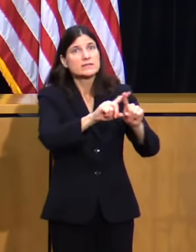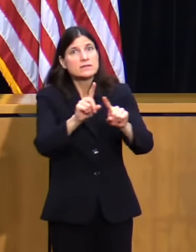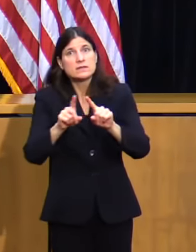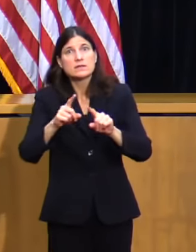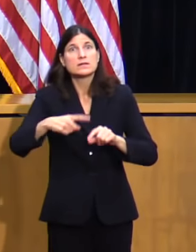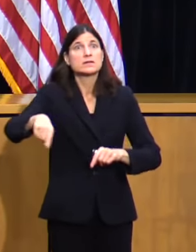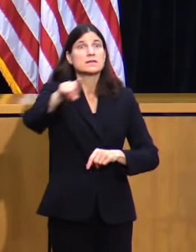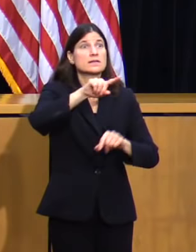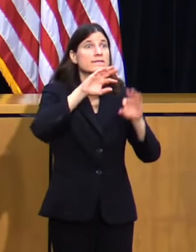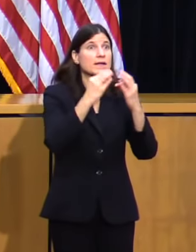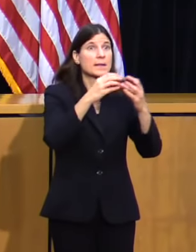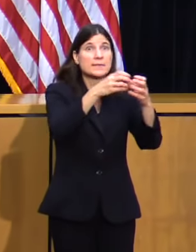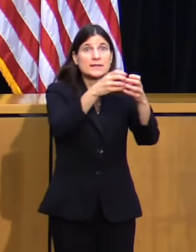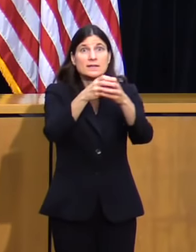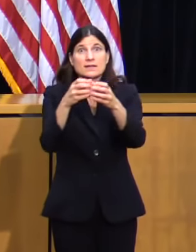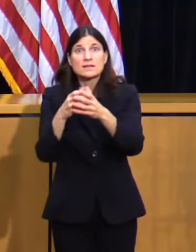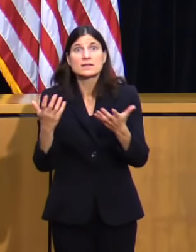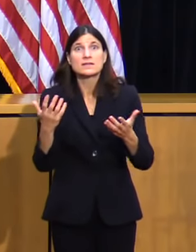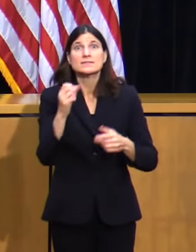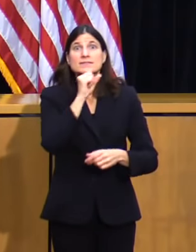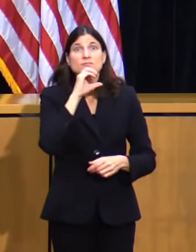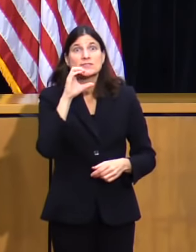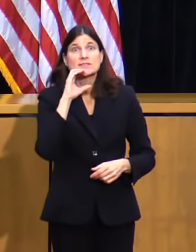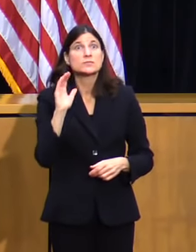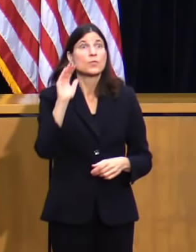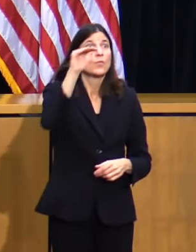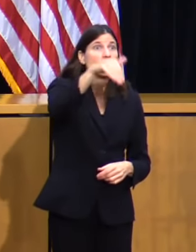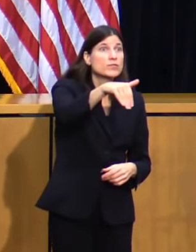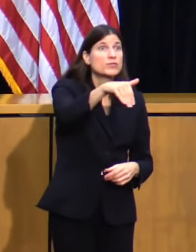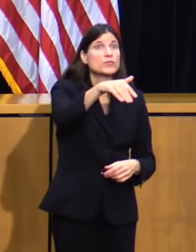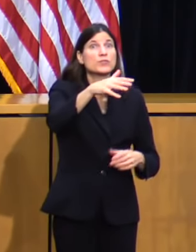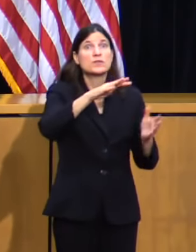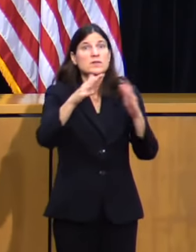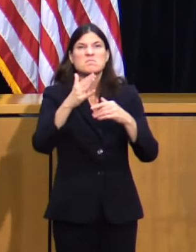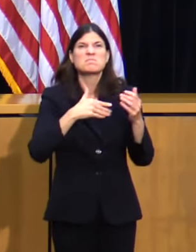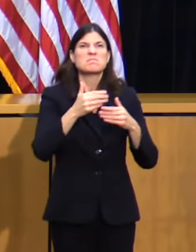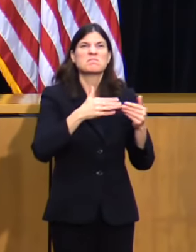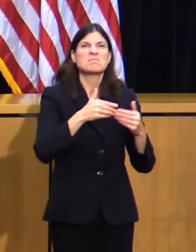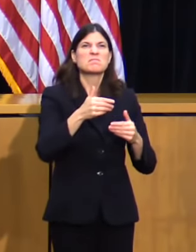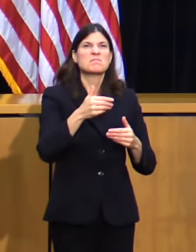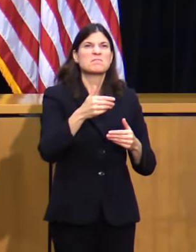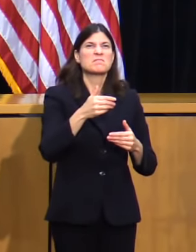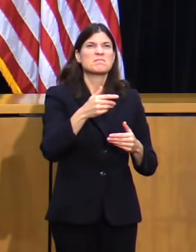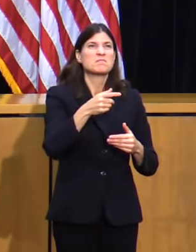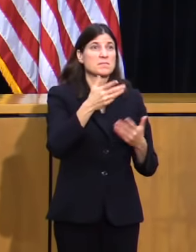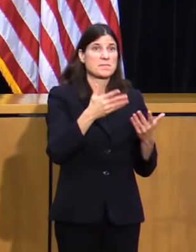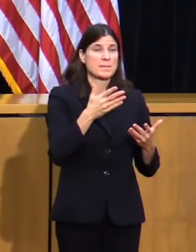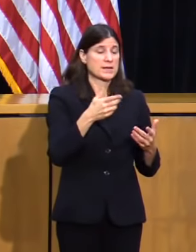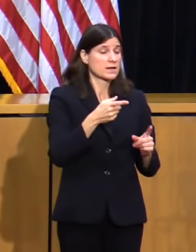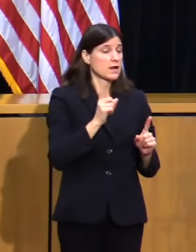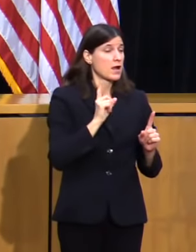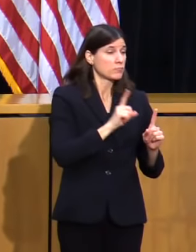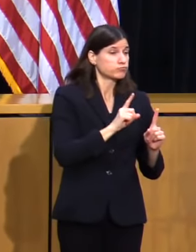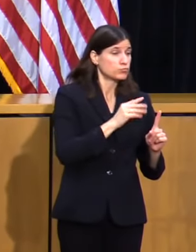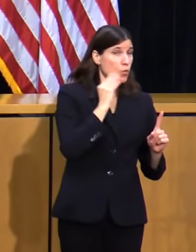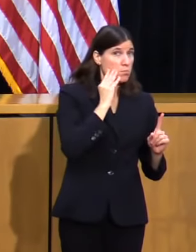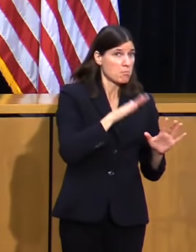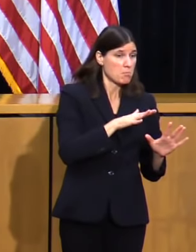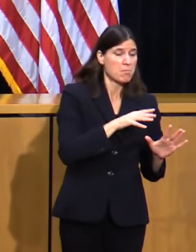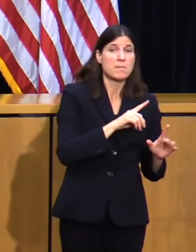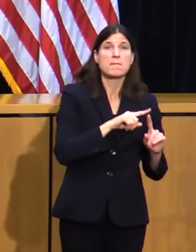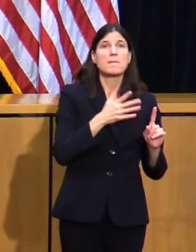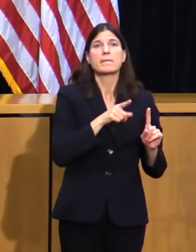seriously infected someone in your family and you won't know it for a couple of weeks, which is obviously the experience that happened up in Canada, which,